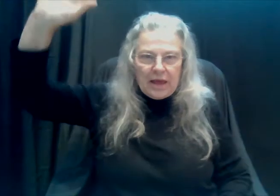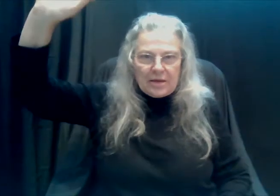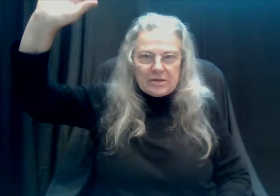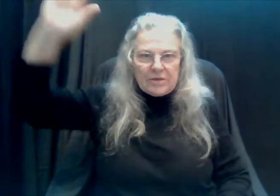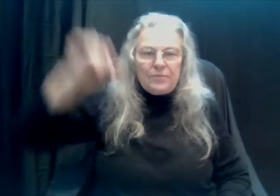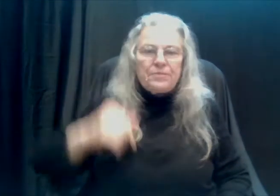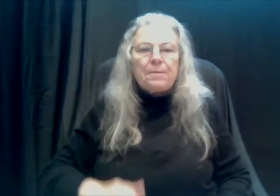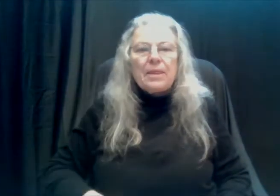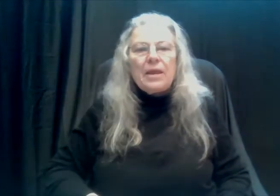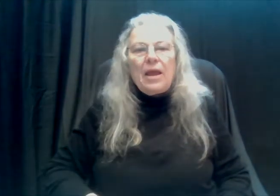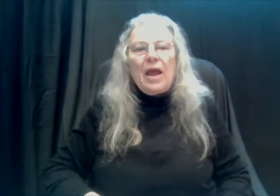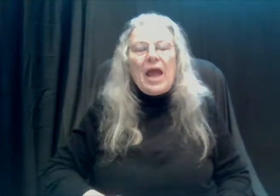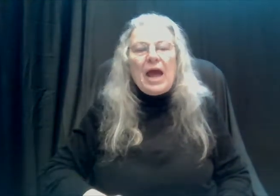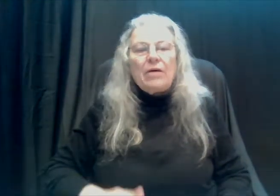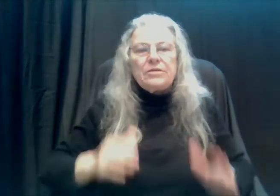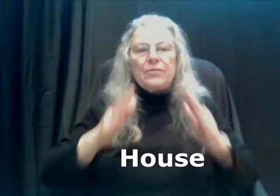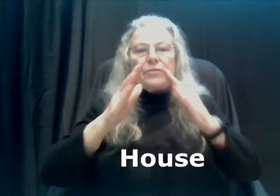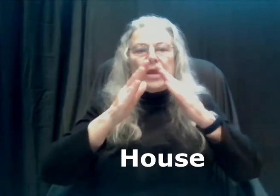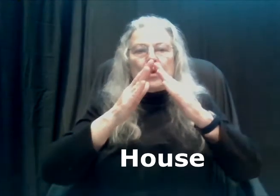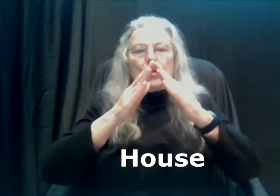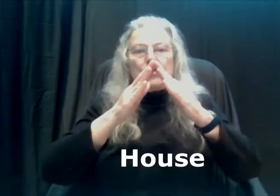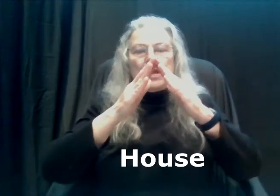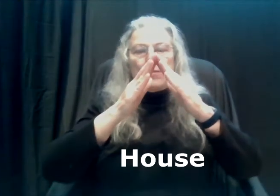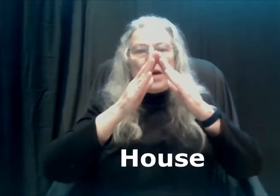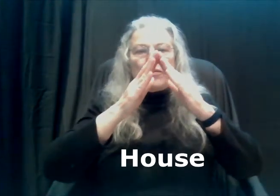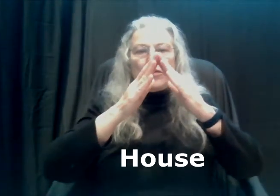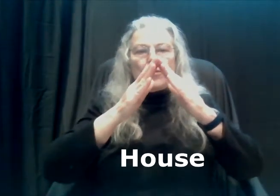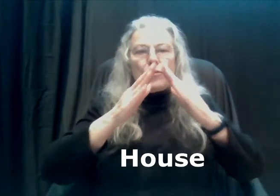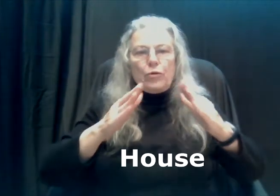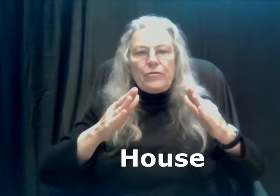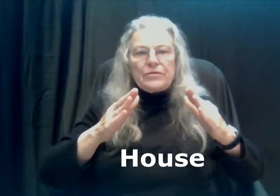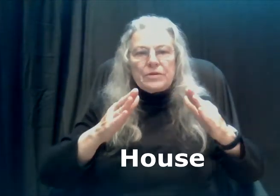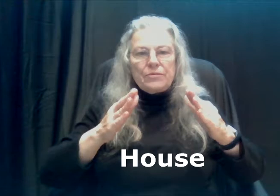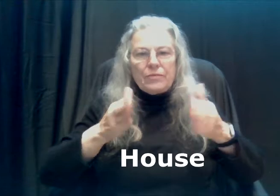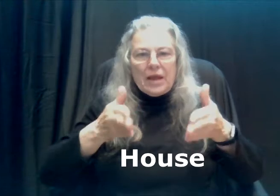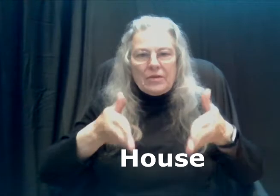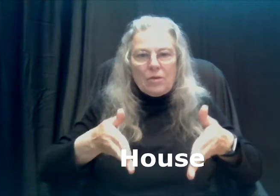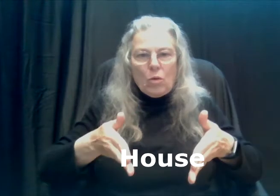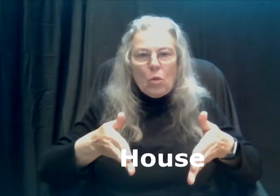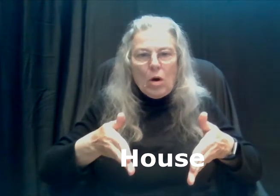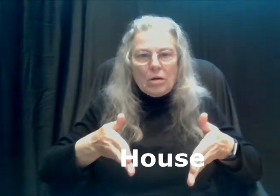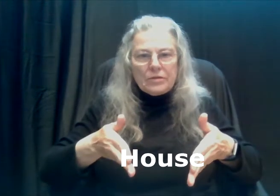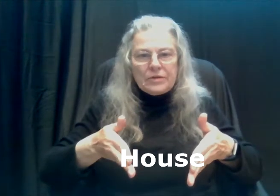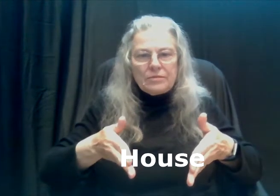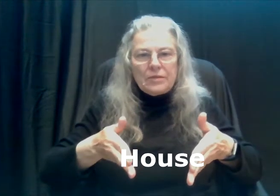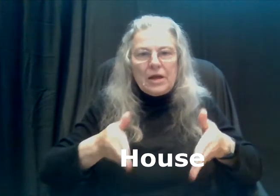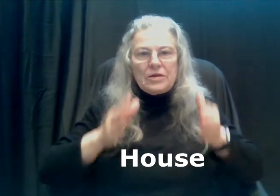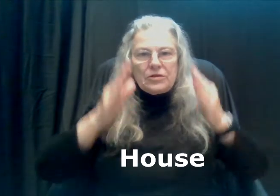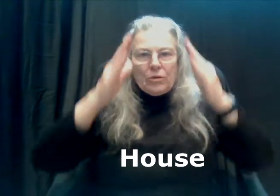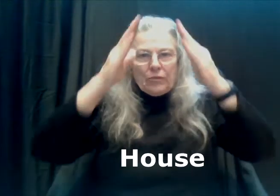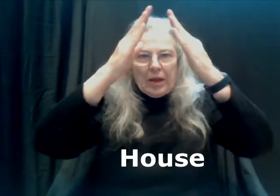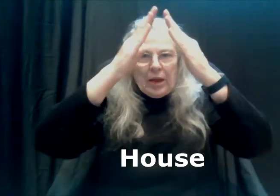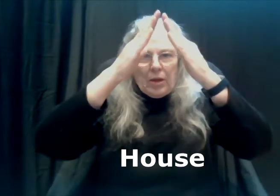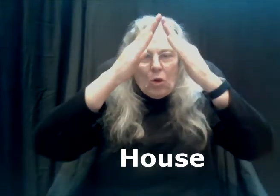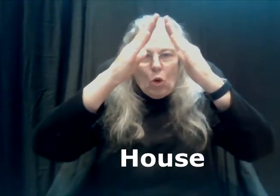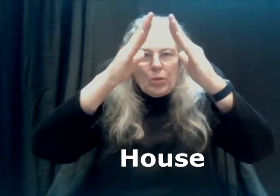His. House, you think about the roofs and the walls. So open